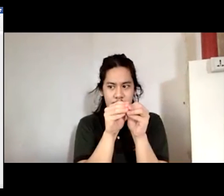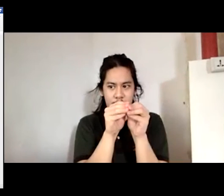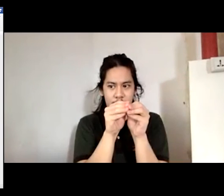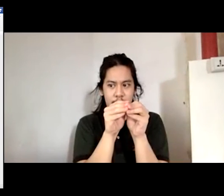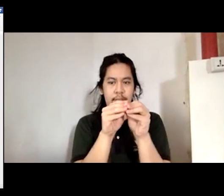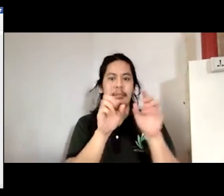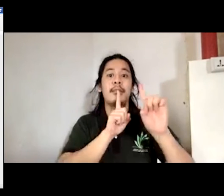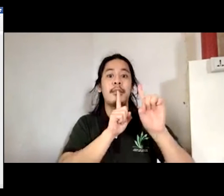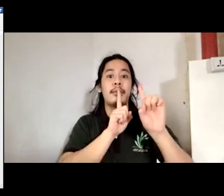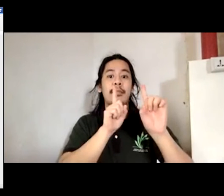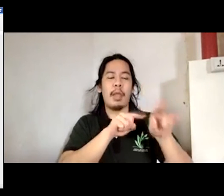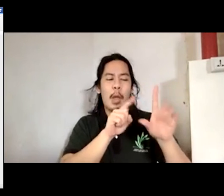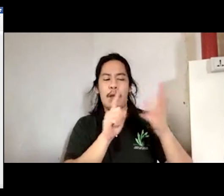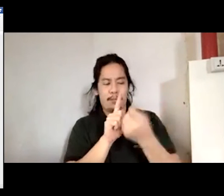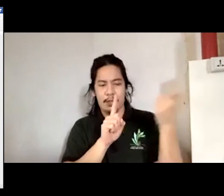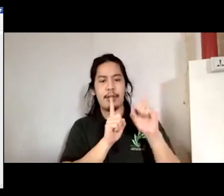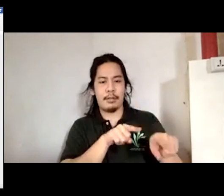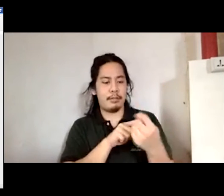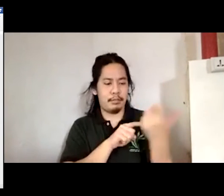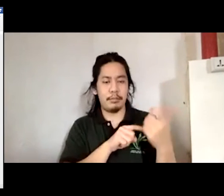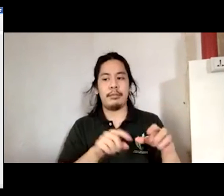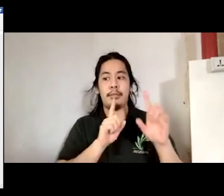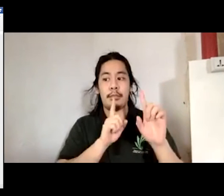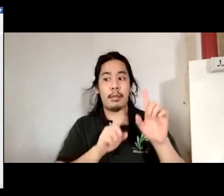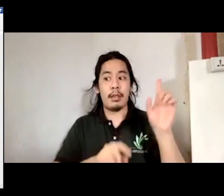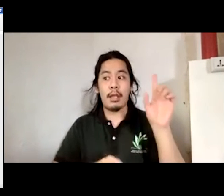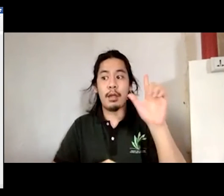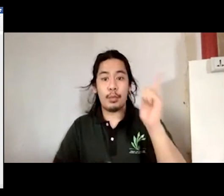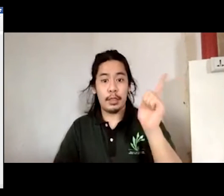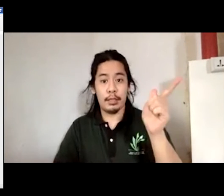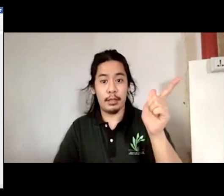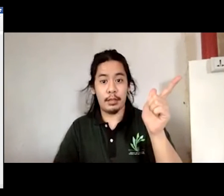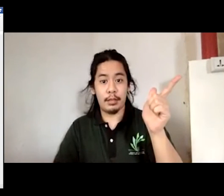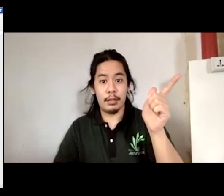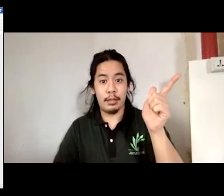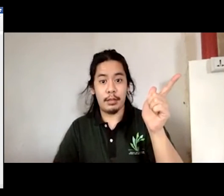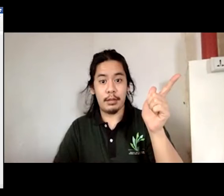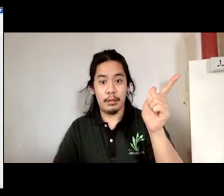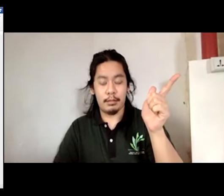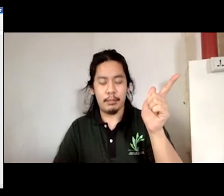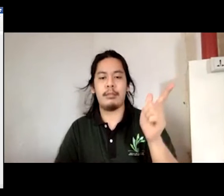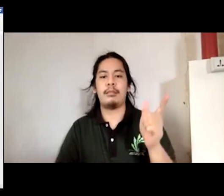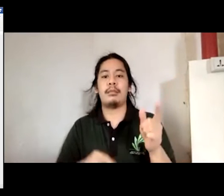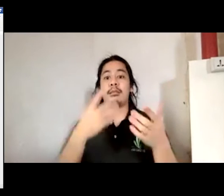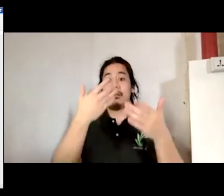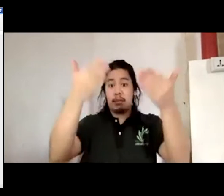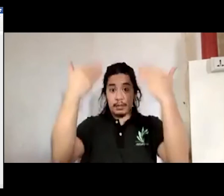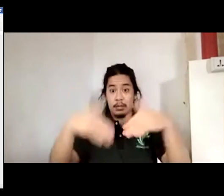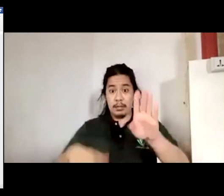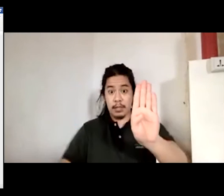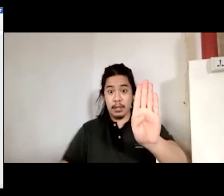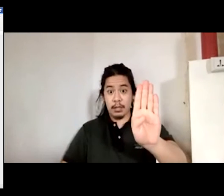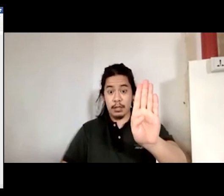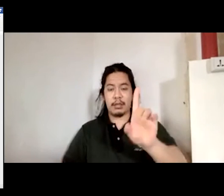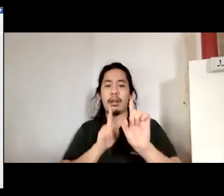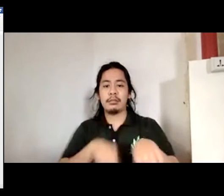4, 16 altogether. Answer, or sorry, get rid of answer, but 20.